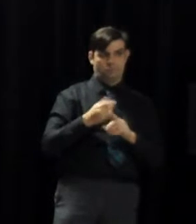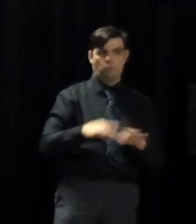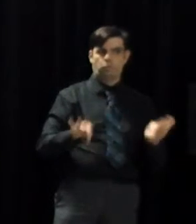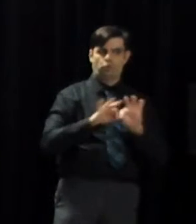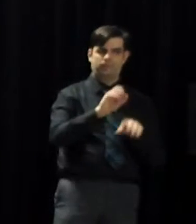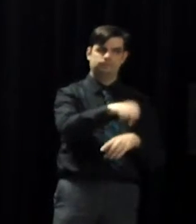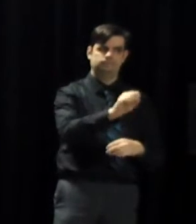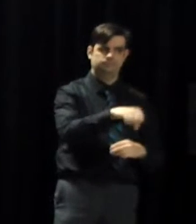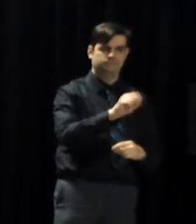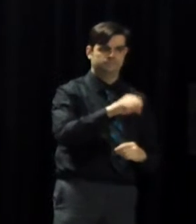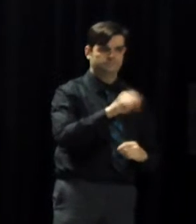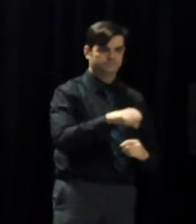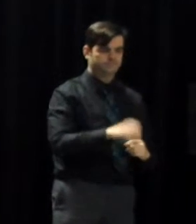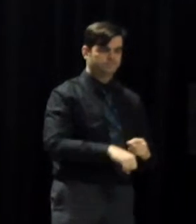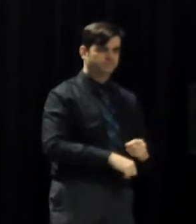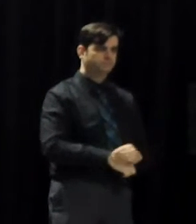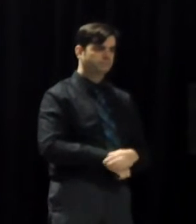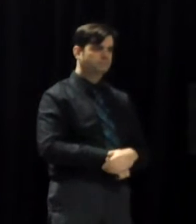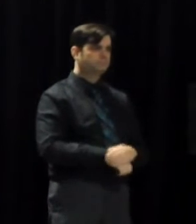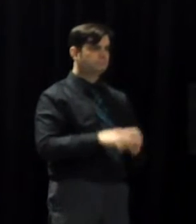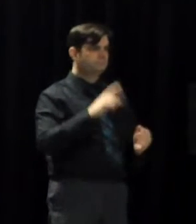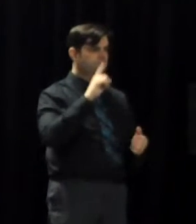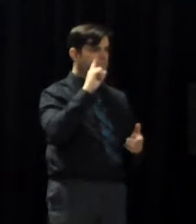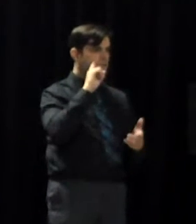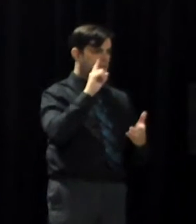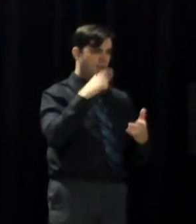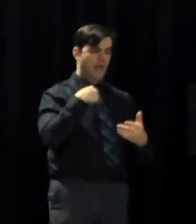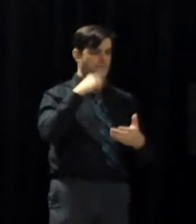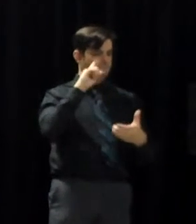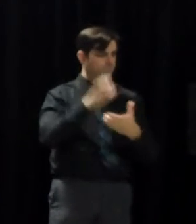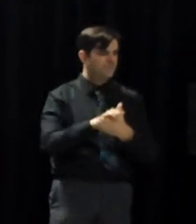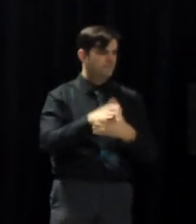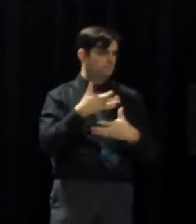believer in testing. Anything else?